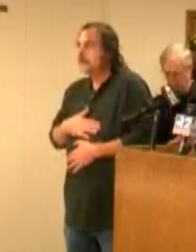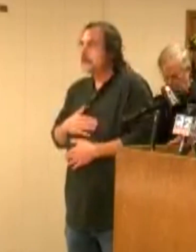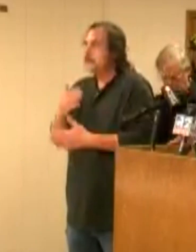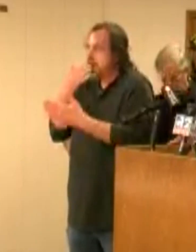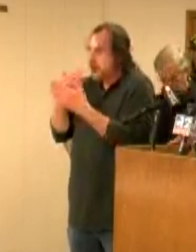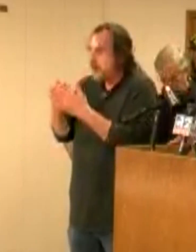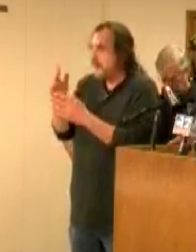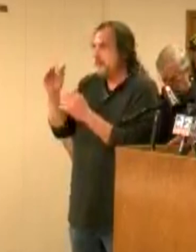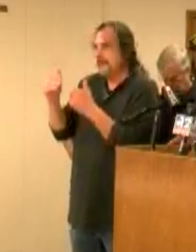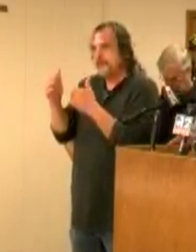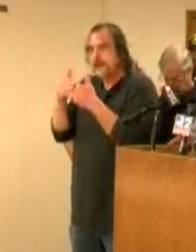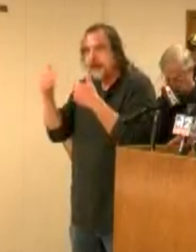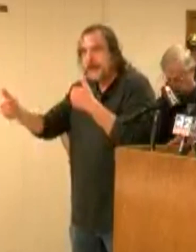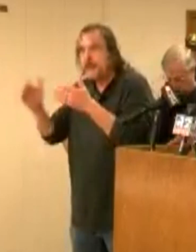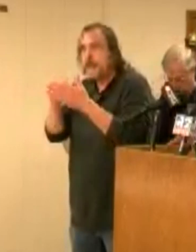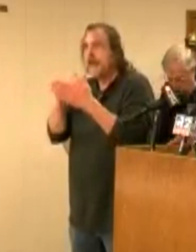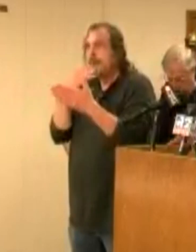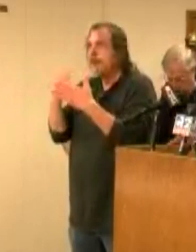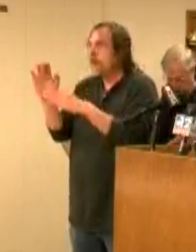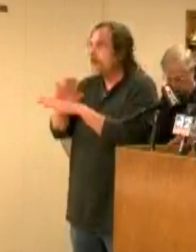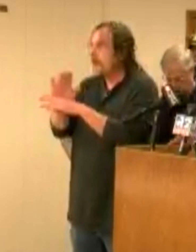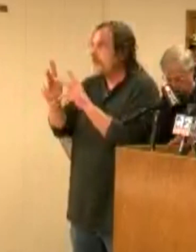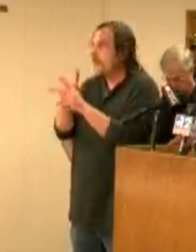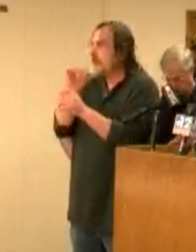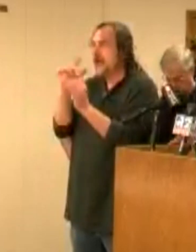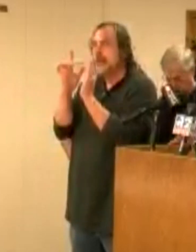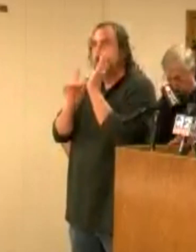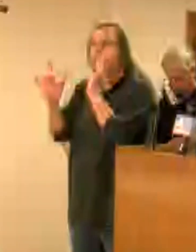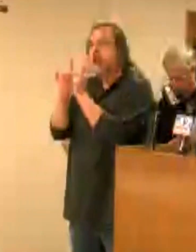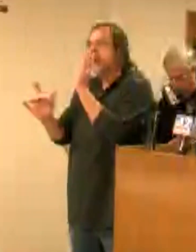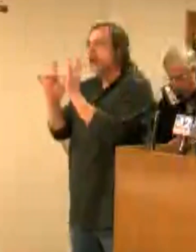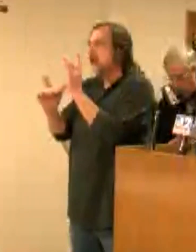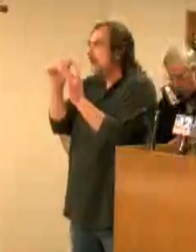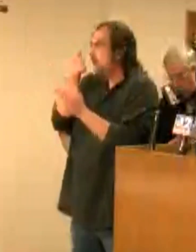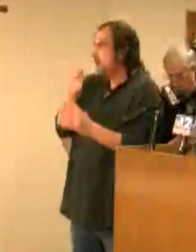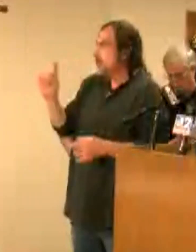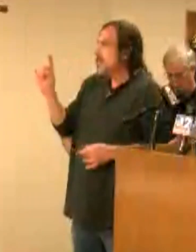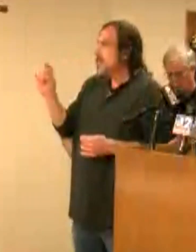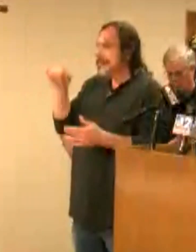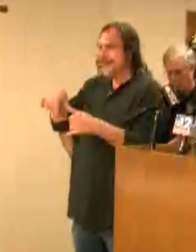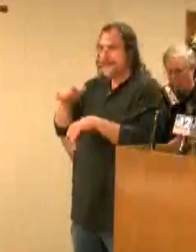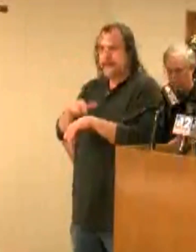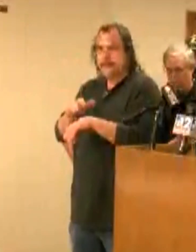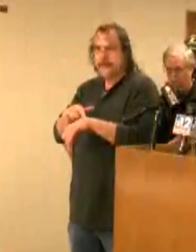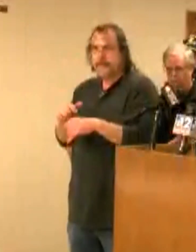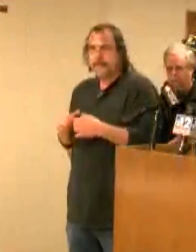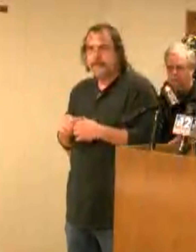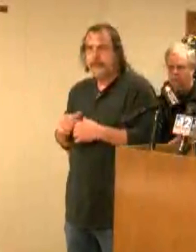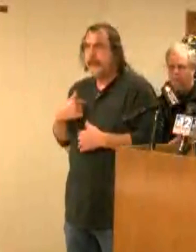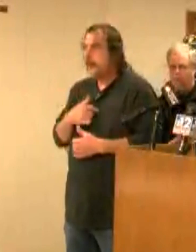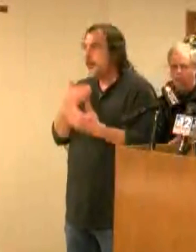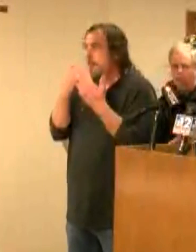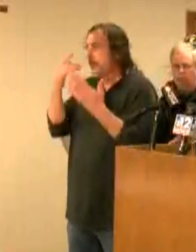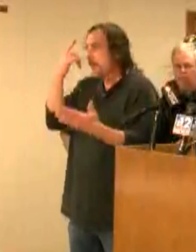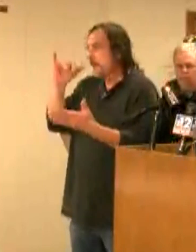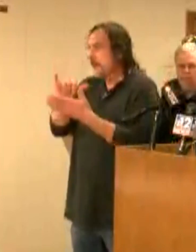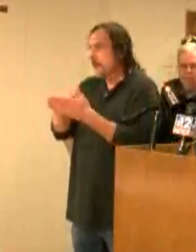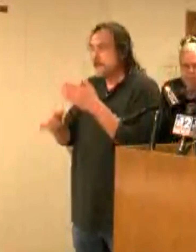good neighbors and good business people, and do not take advantage of anybody at this particular time, and we thank you for